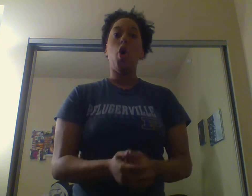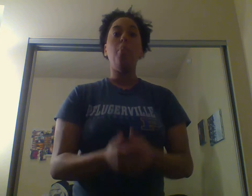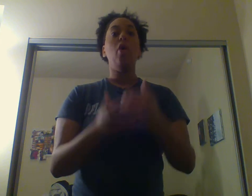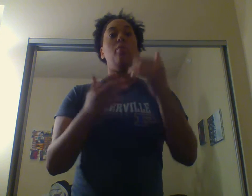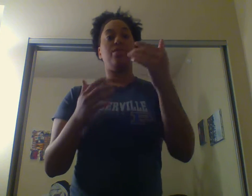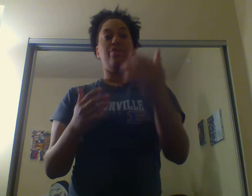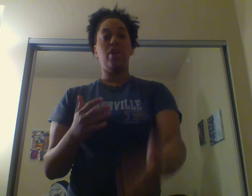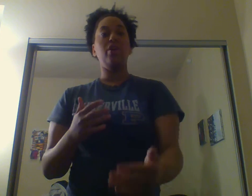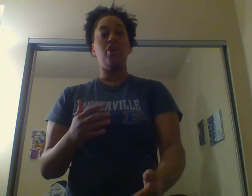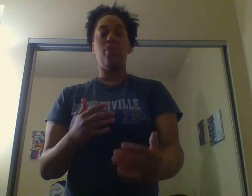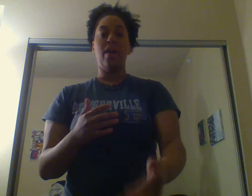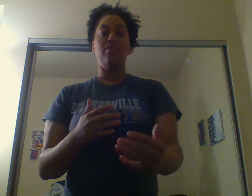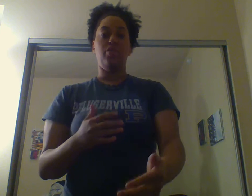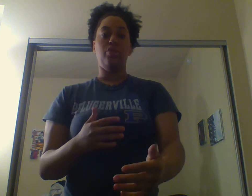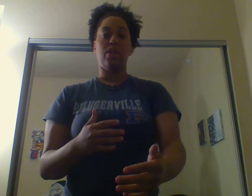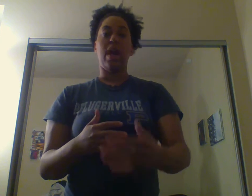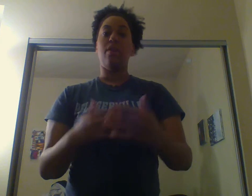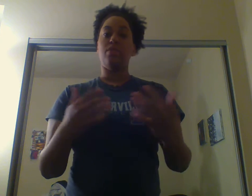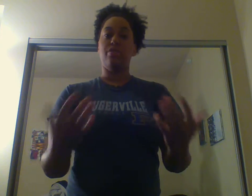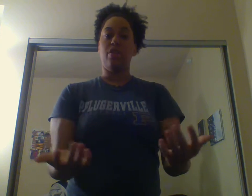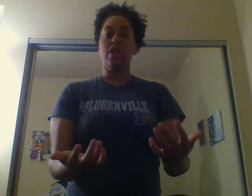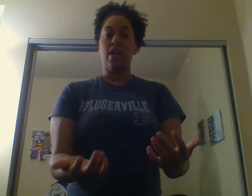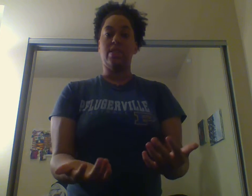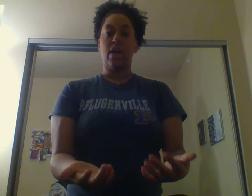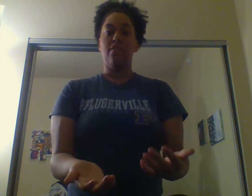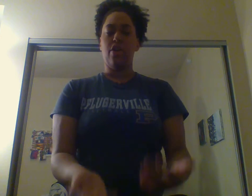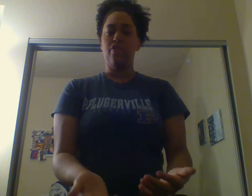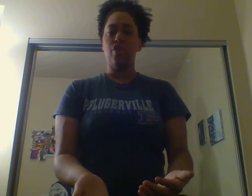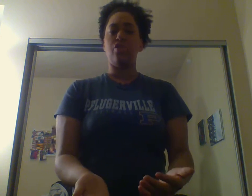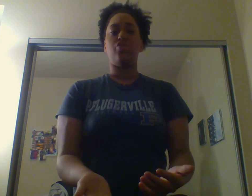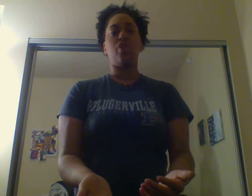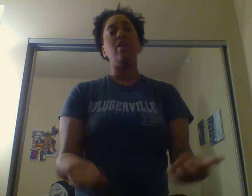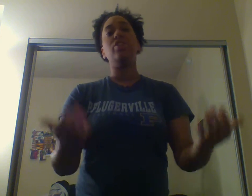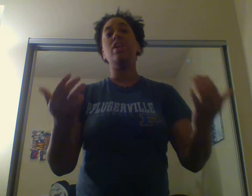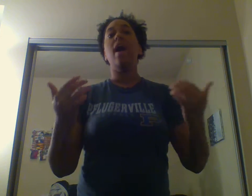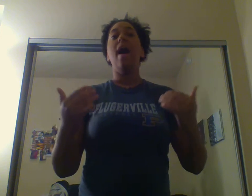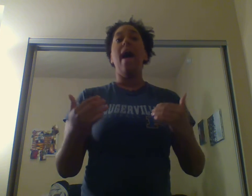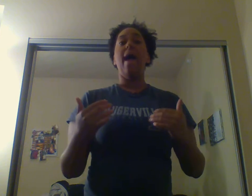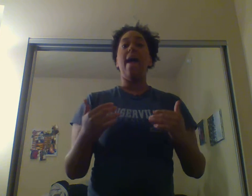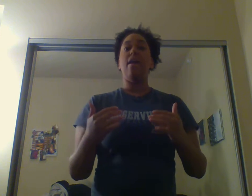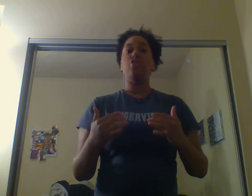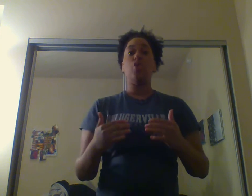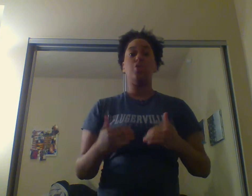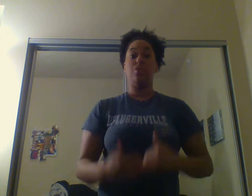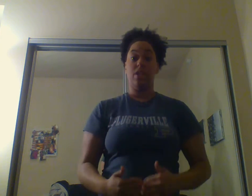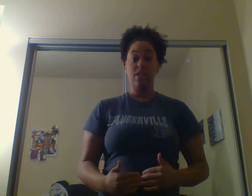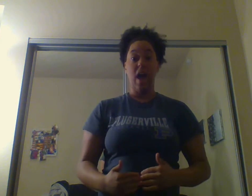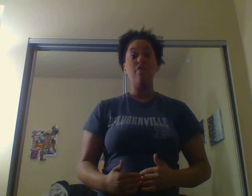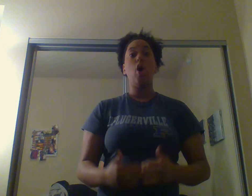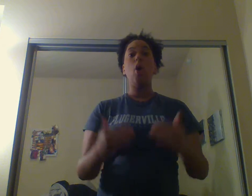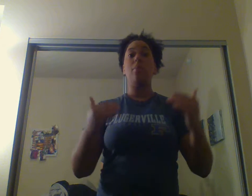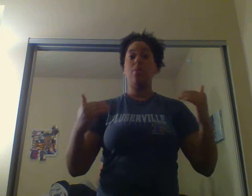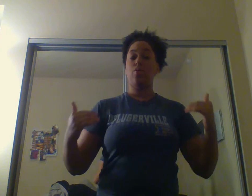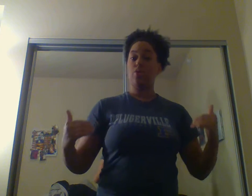hope was a very good way of doing that. It was a very nice convergent strategy. And those who didn't have hope and those who